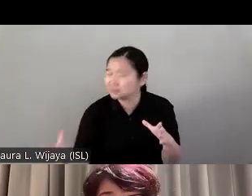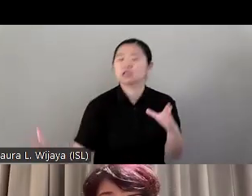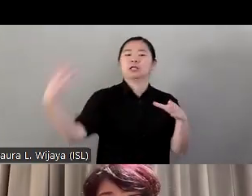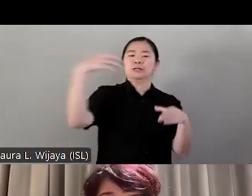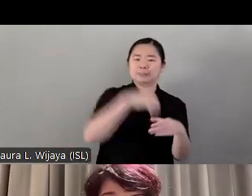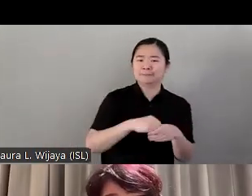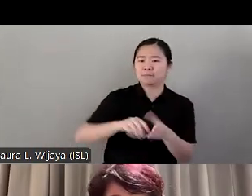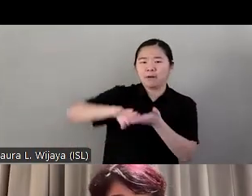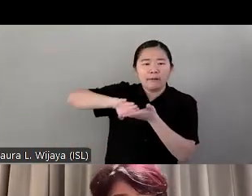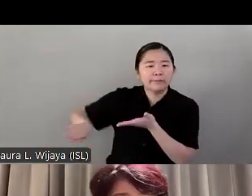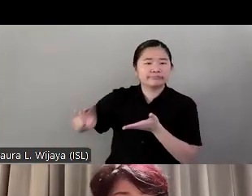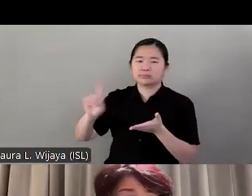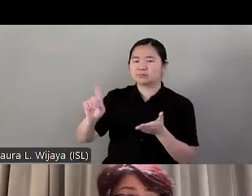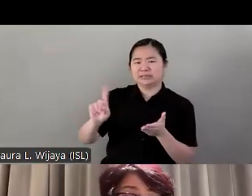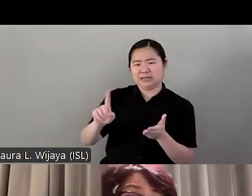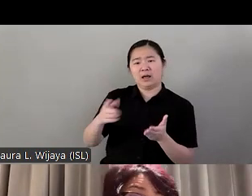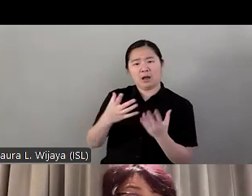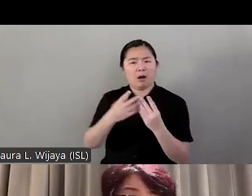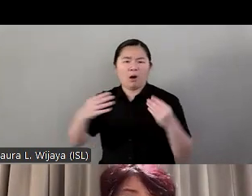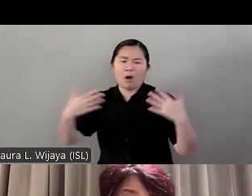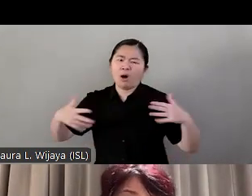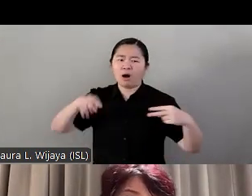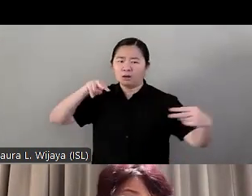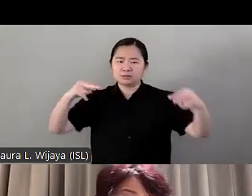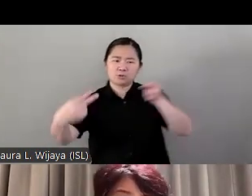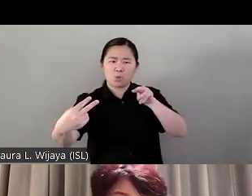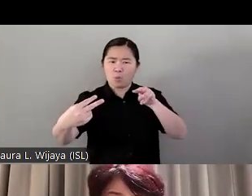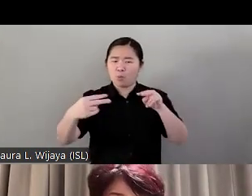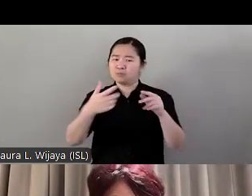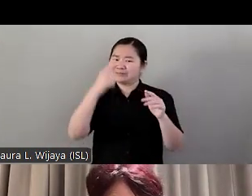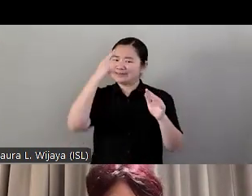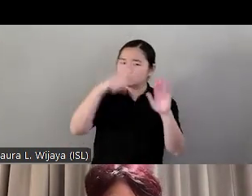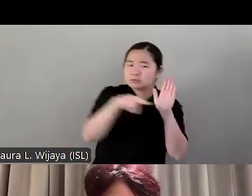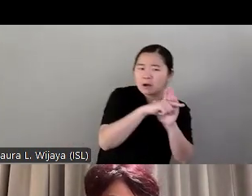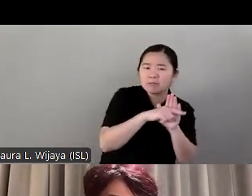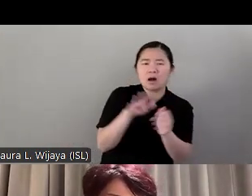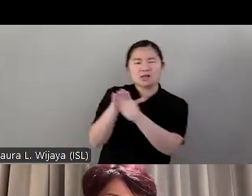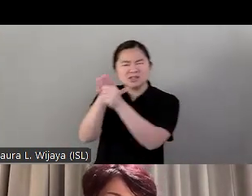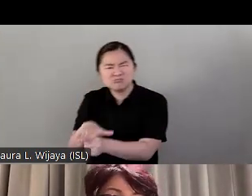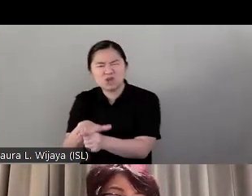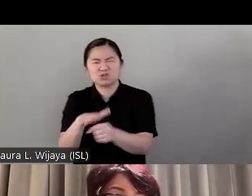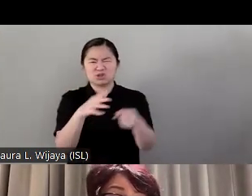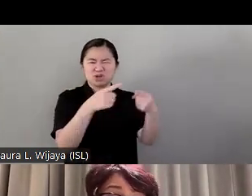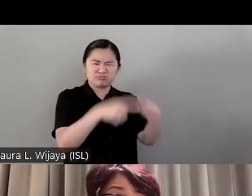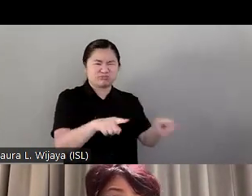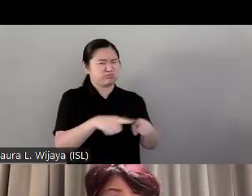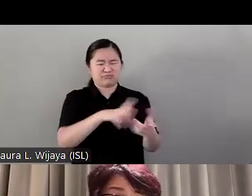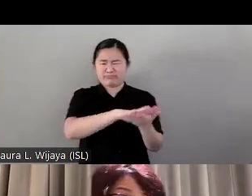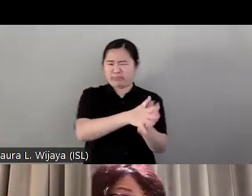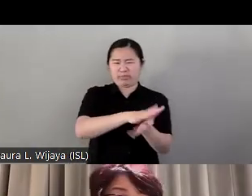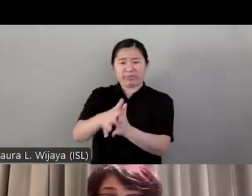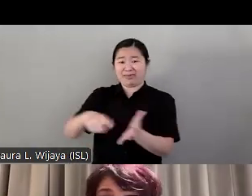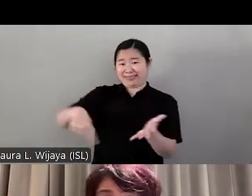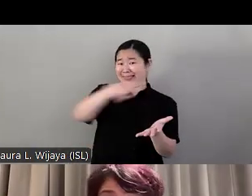and girls with disabilities, this increases simply because of the inaccessibility of any redressal mechanisms. There